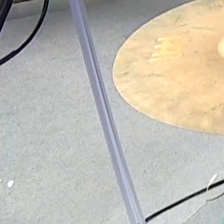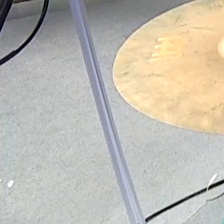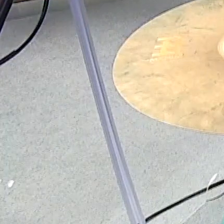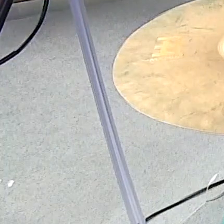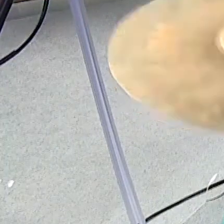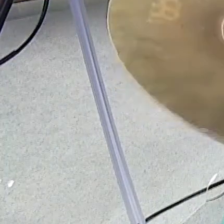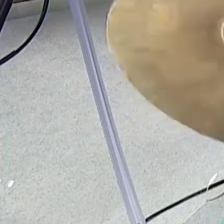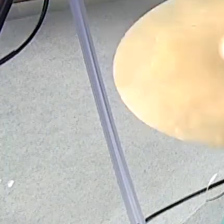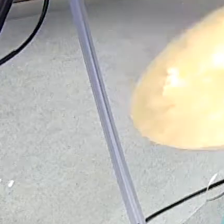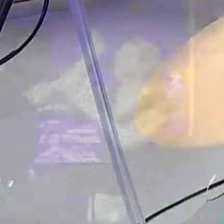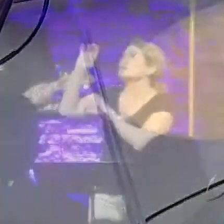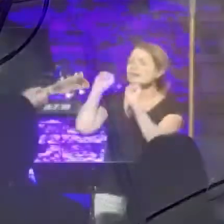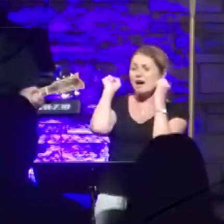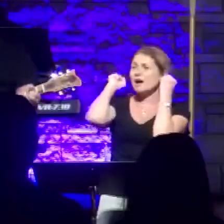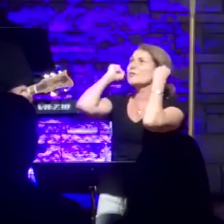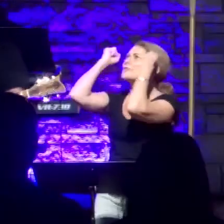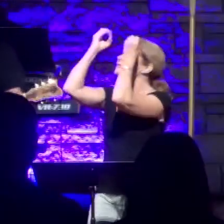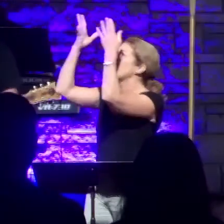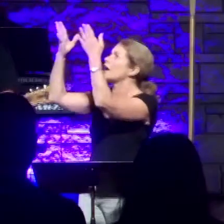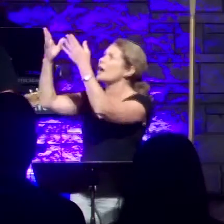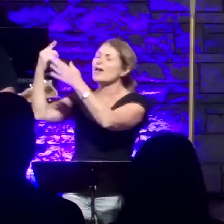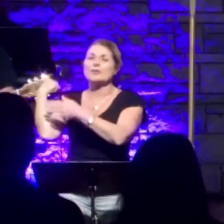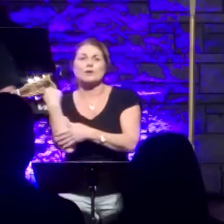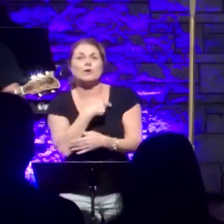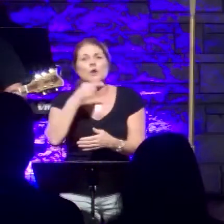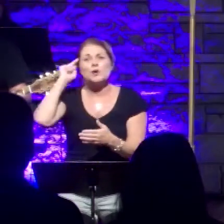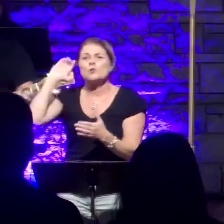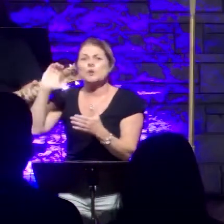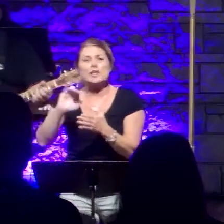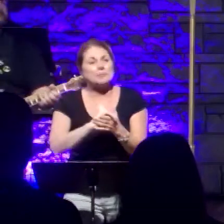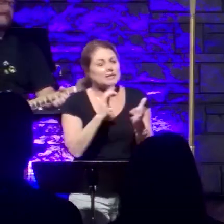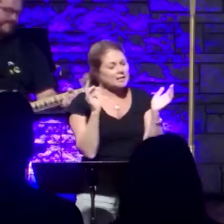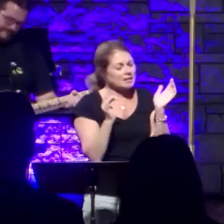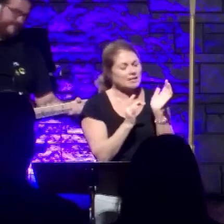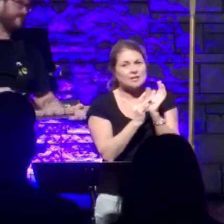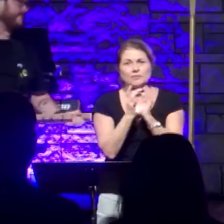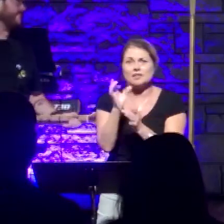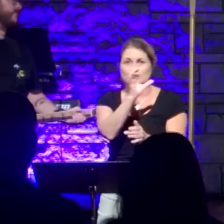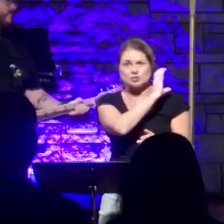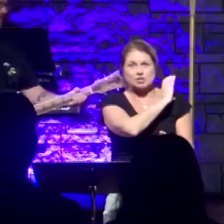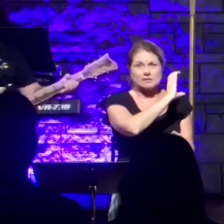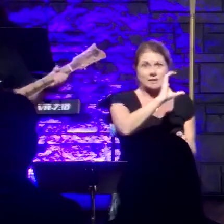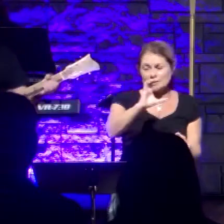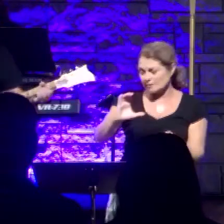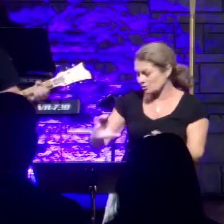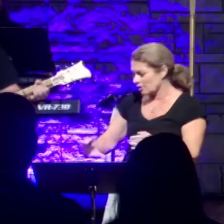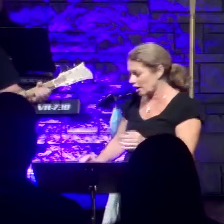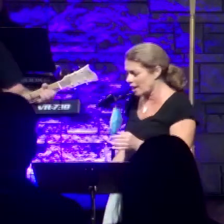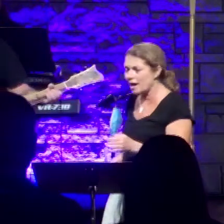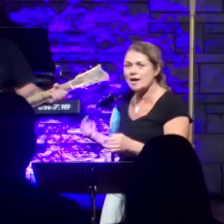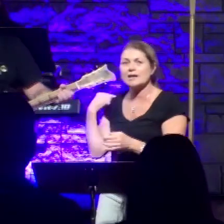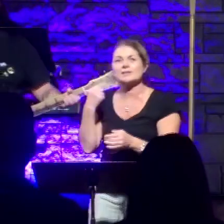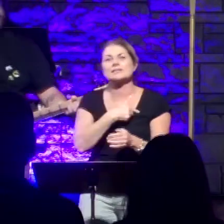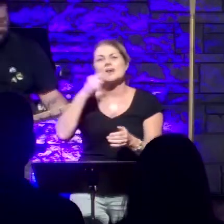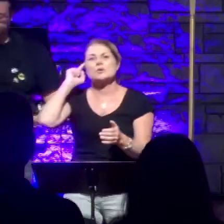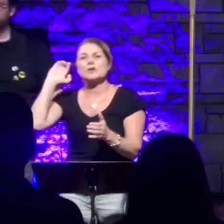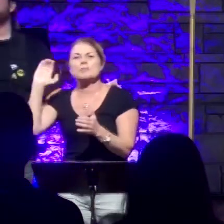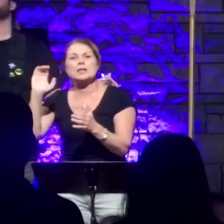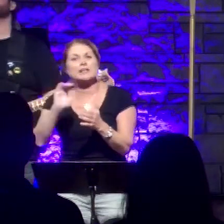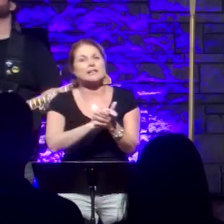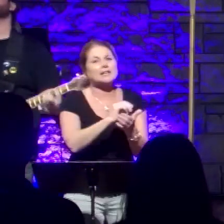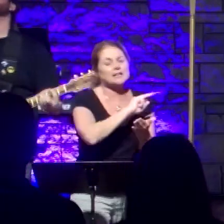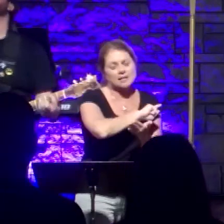believe. We believe in God the Father. We believe in Jesus Christ.